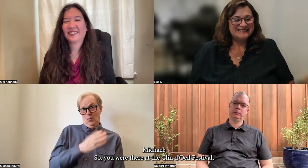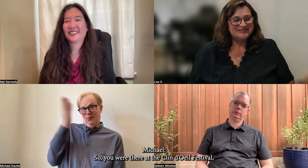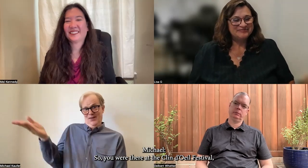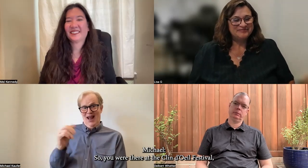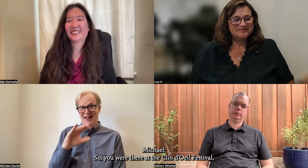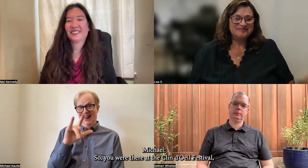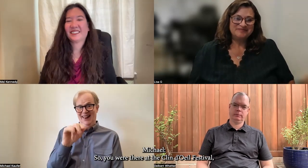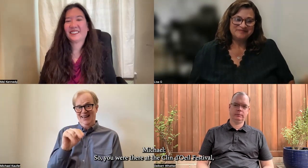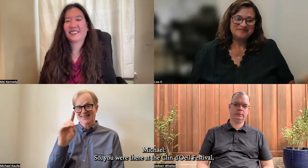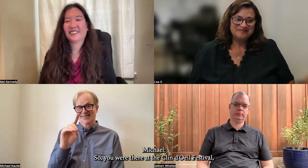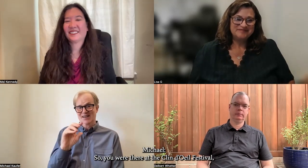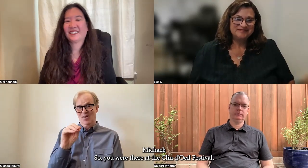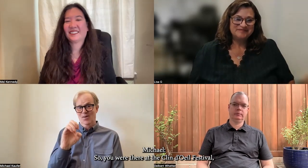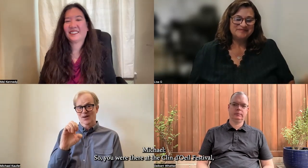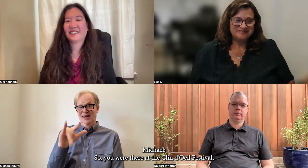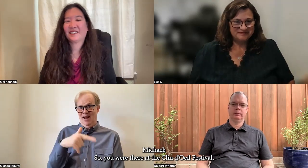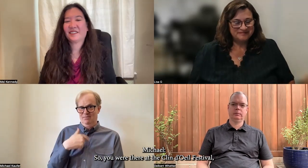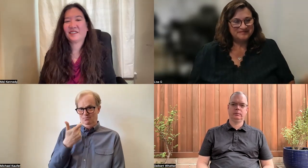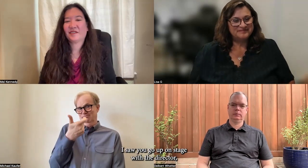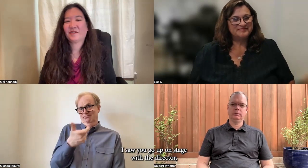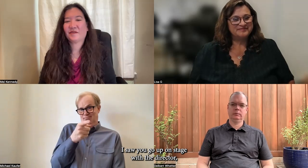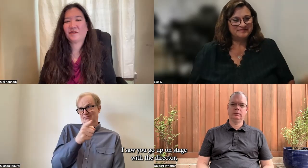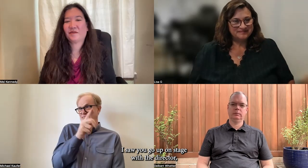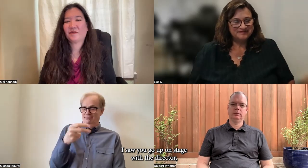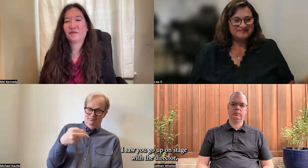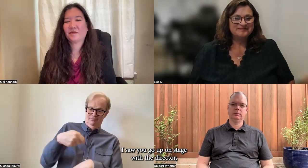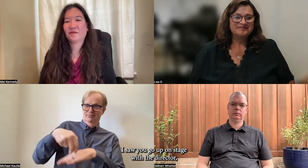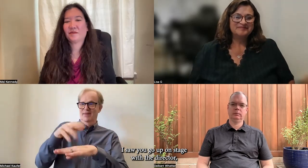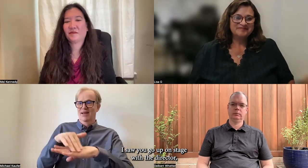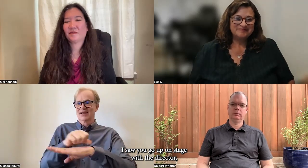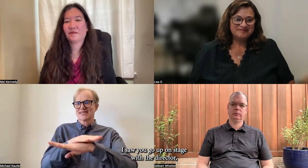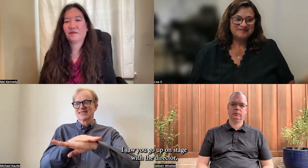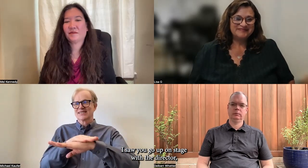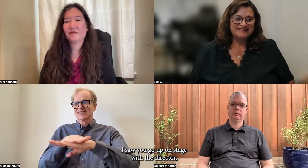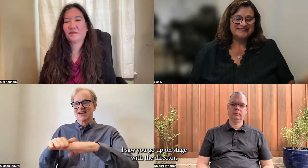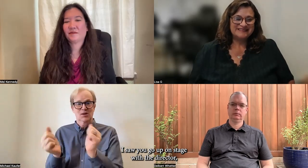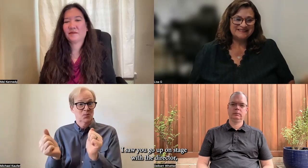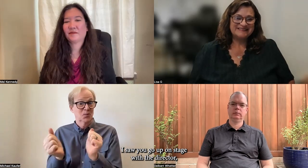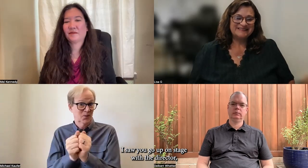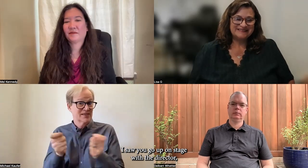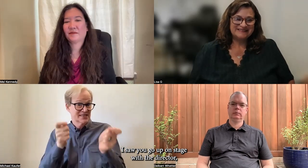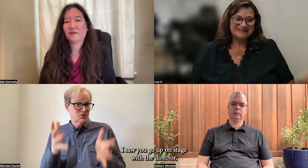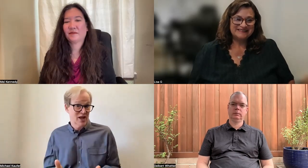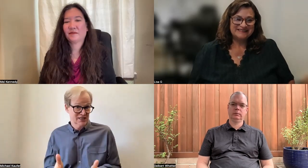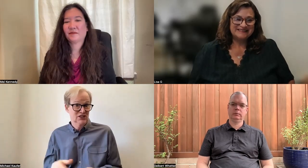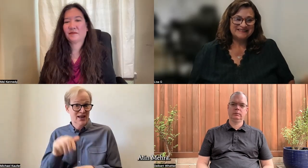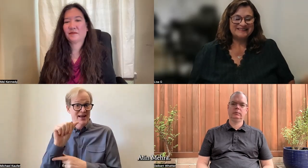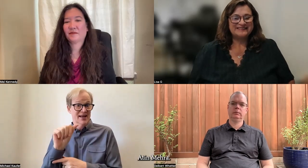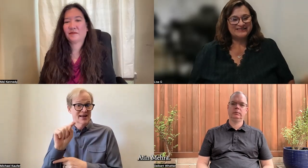So you were there at the Clin d'Œil Festival. I saw you go up on stage with the director, Atin